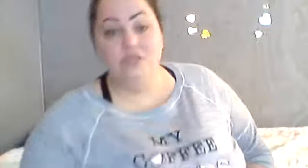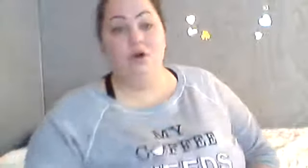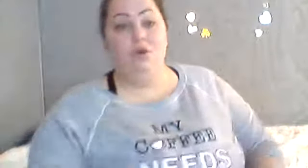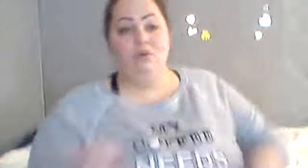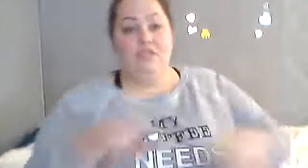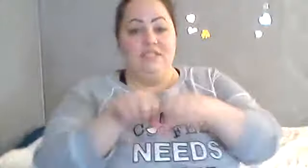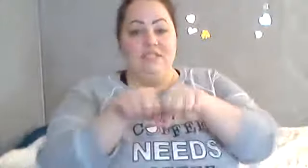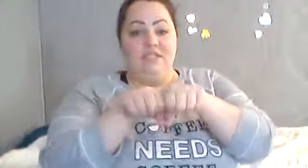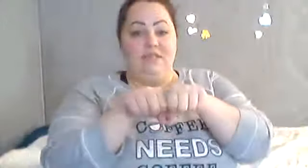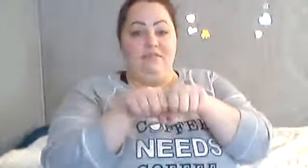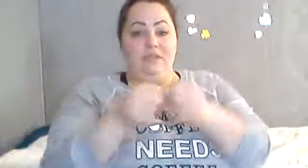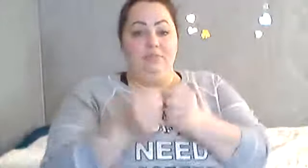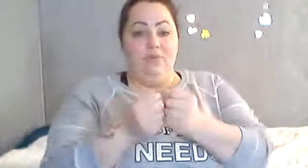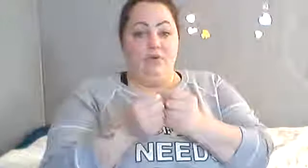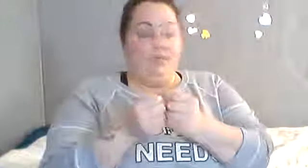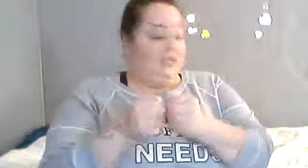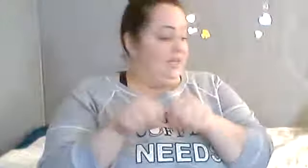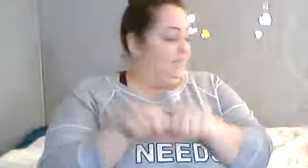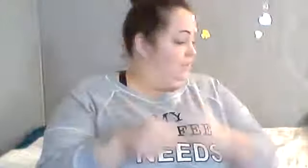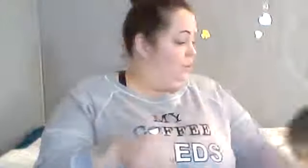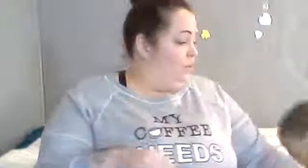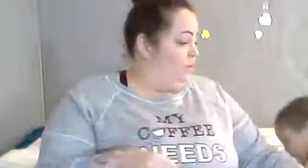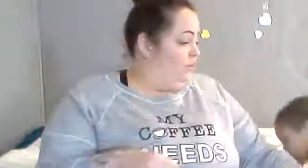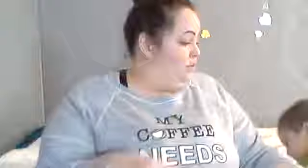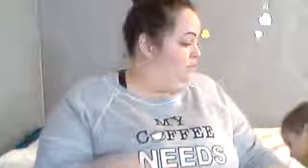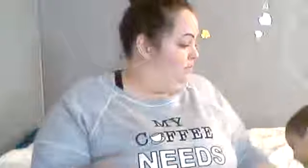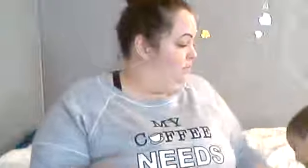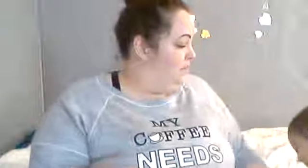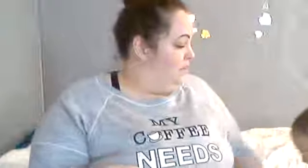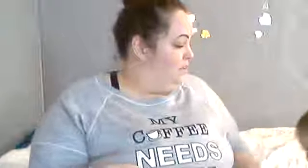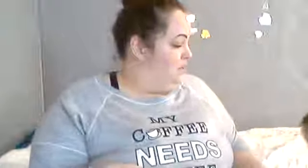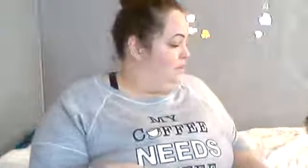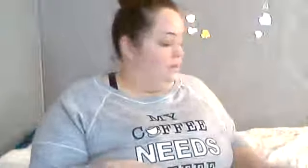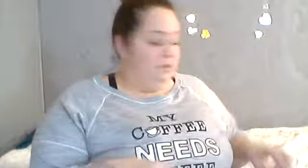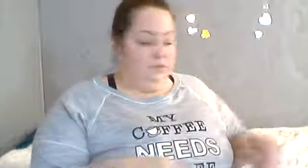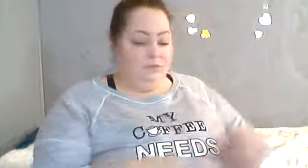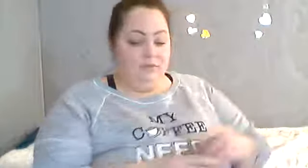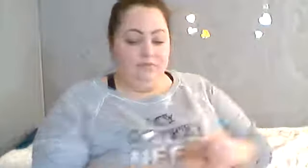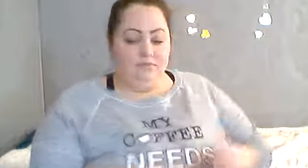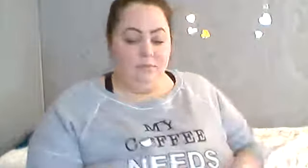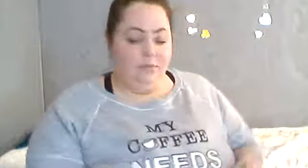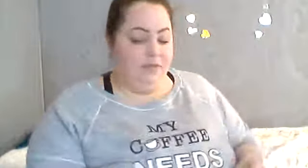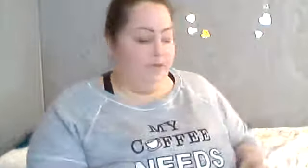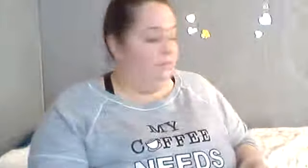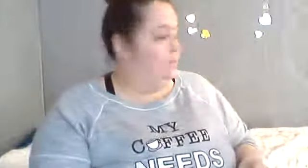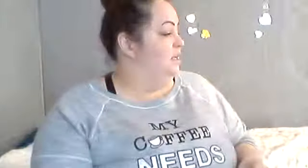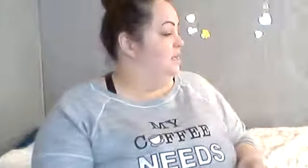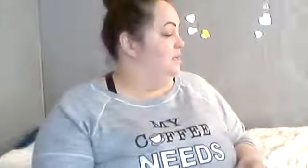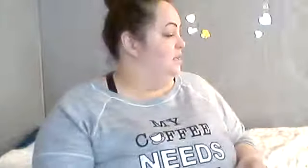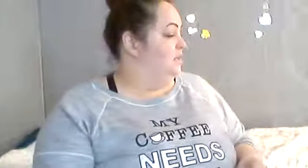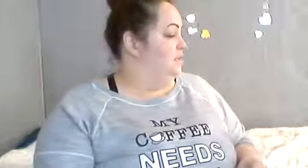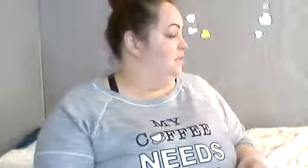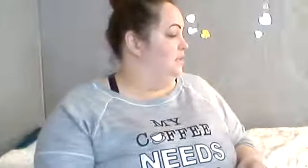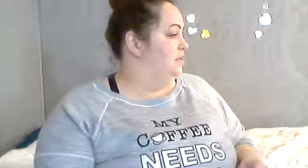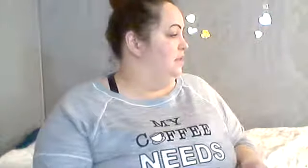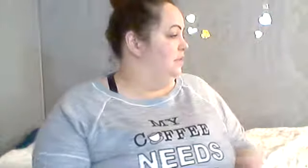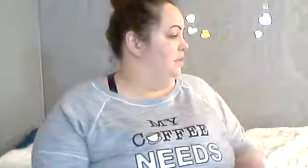So this is a sign for like broken, like something. Oh, come here. Look, come here.